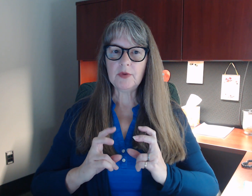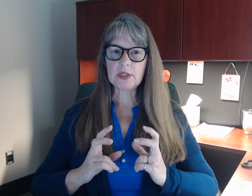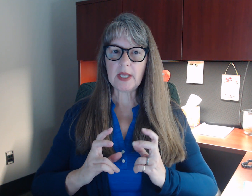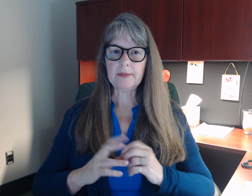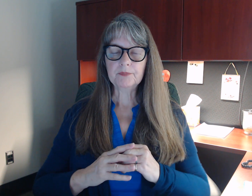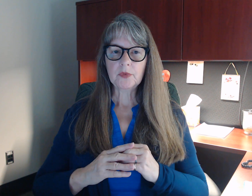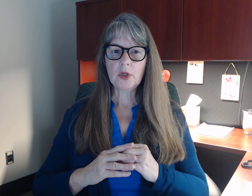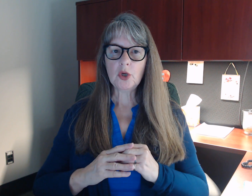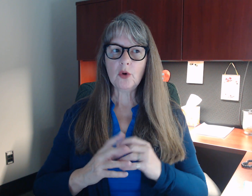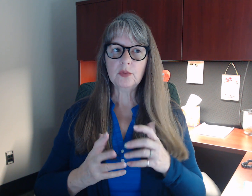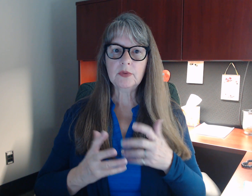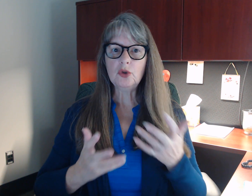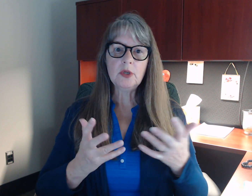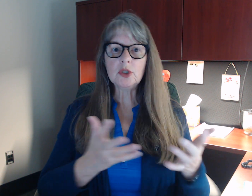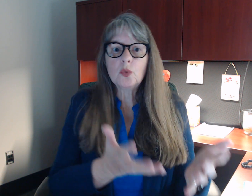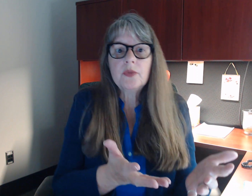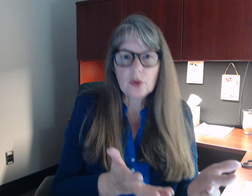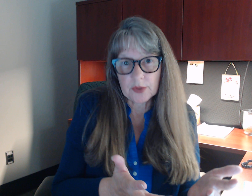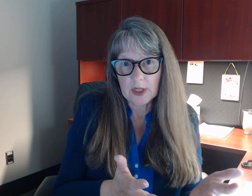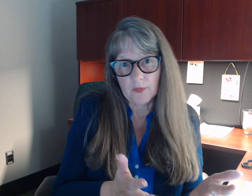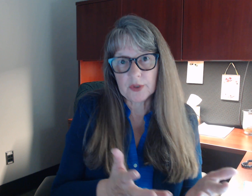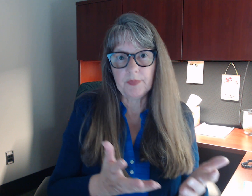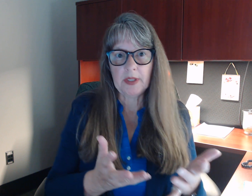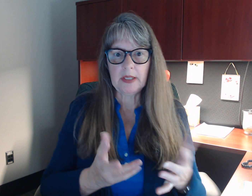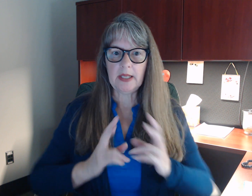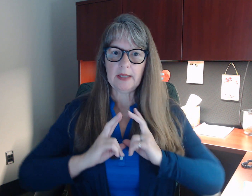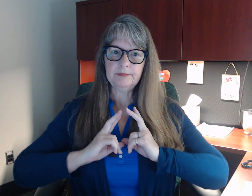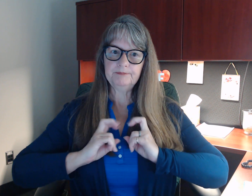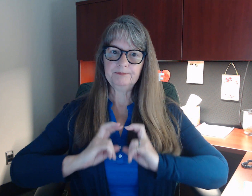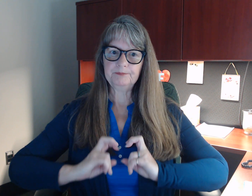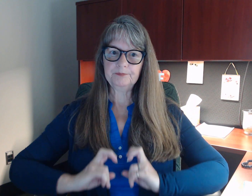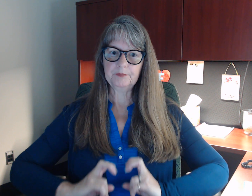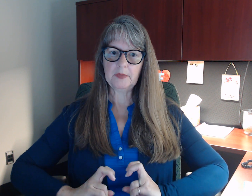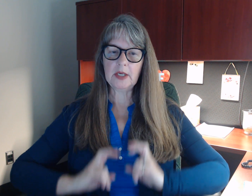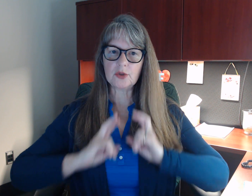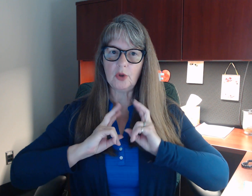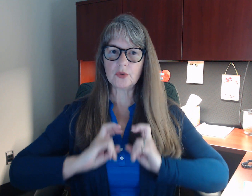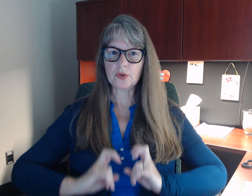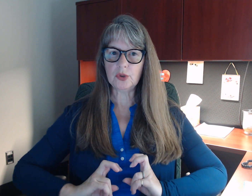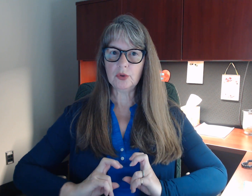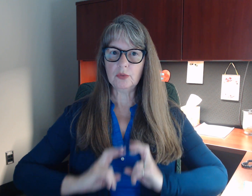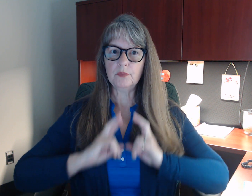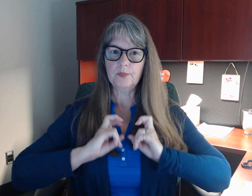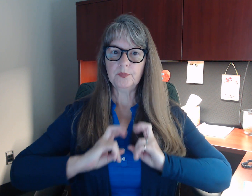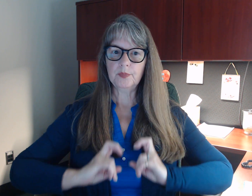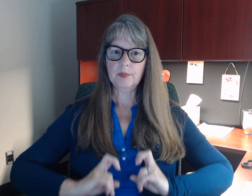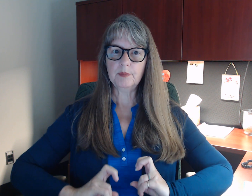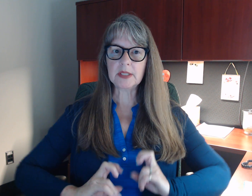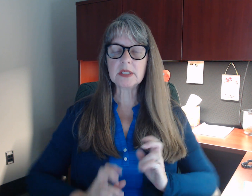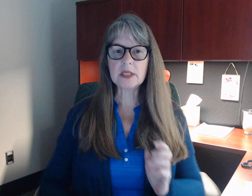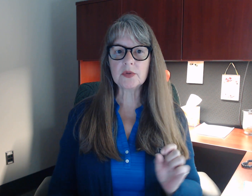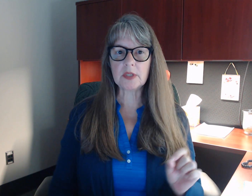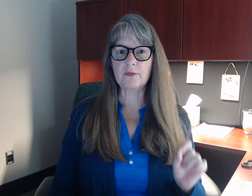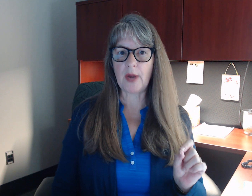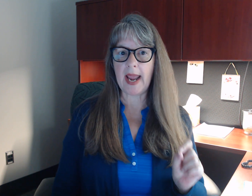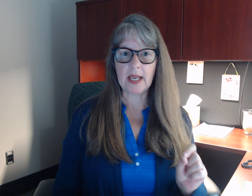like, you know, then you need to look within yourself or something like that. Then it's closer to you, but it's still the sign for